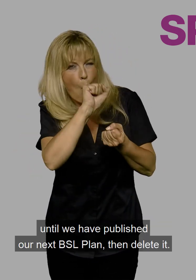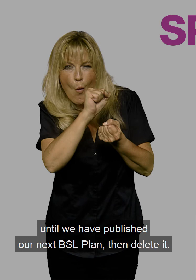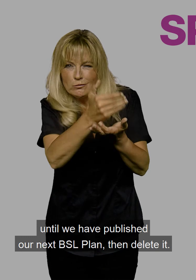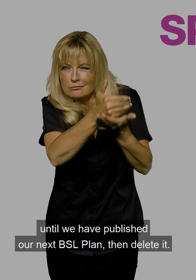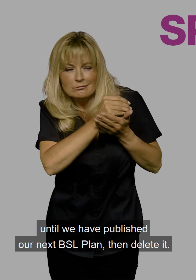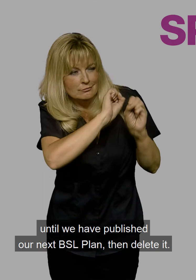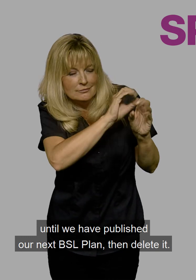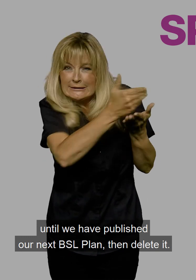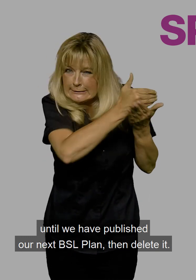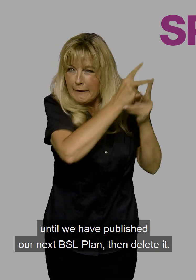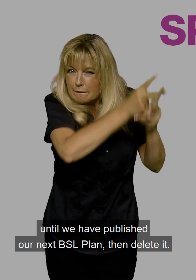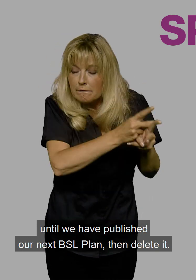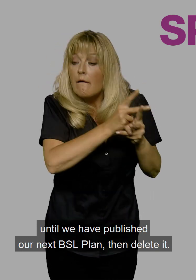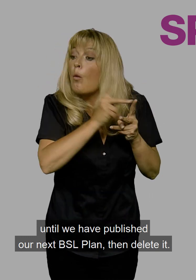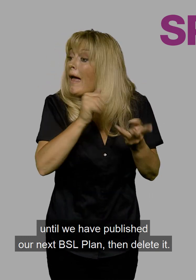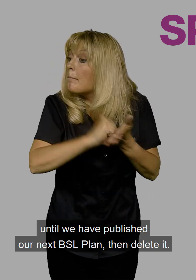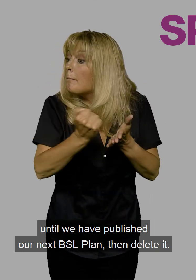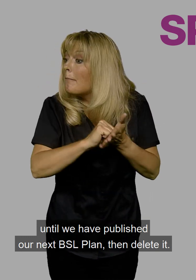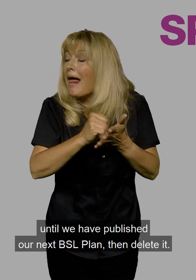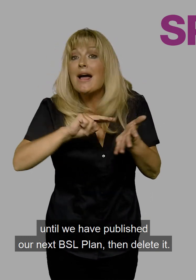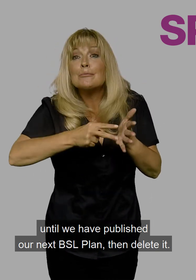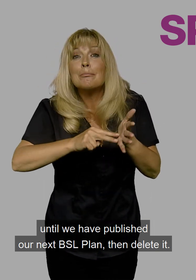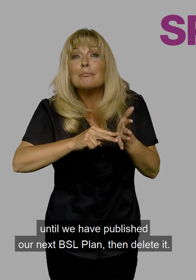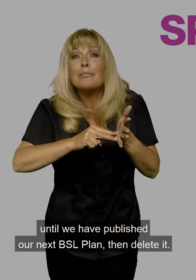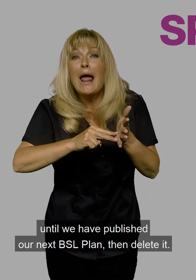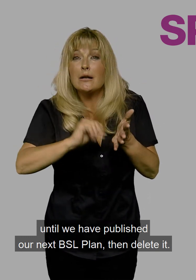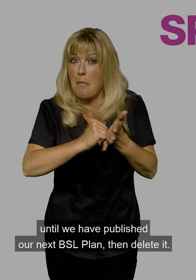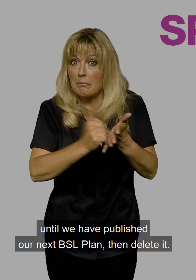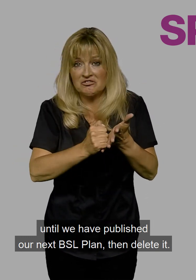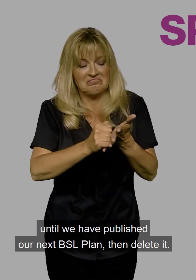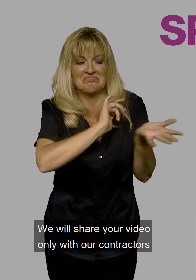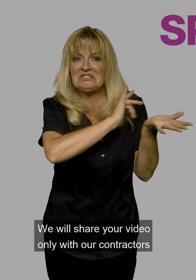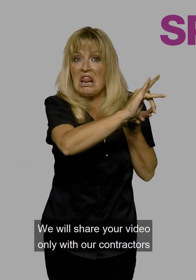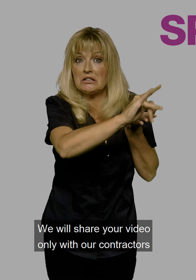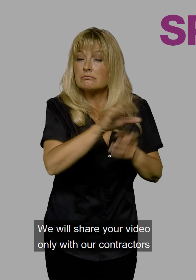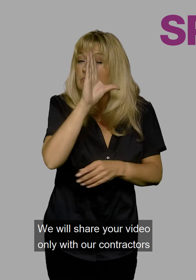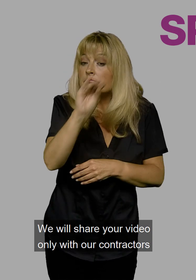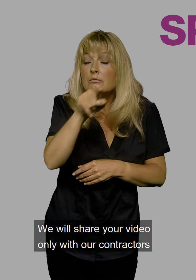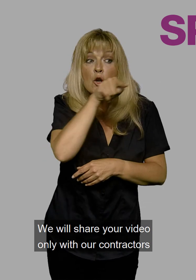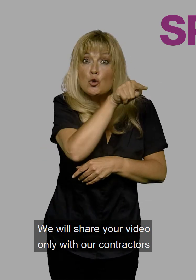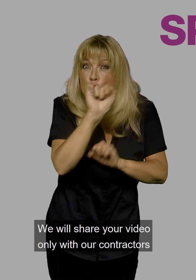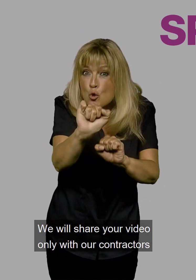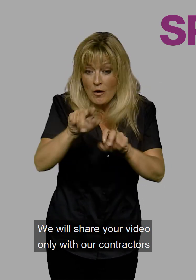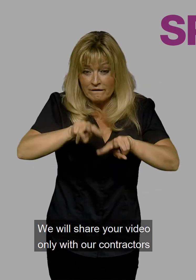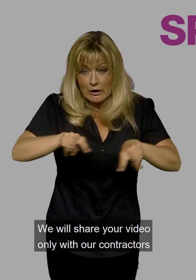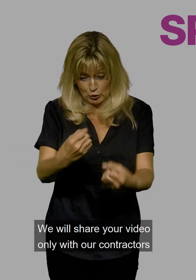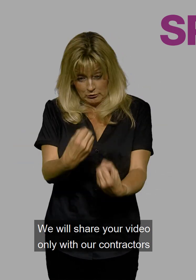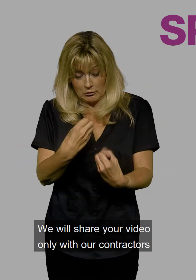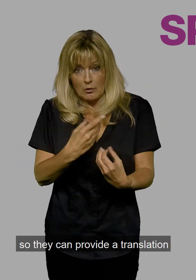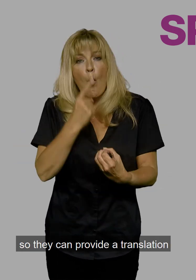we have published our next BSL plan, then delete it. We will share your video only with our contractors so they